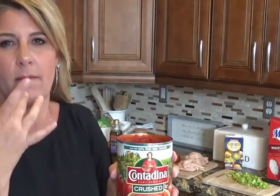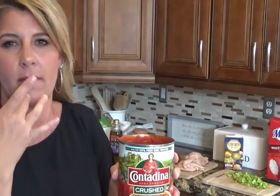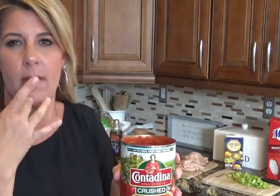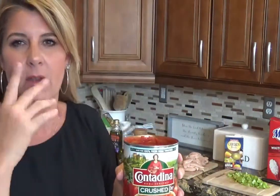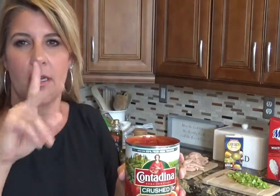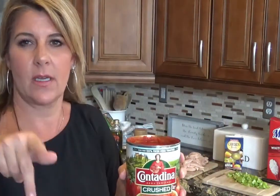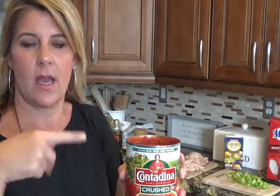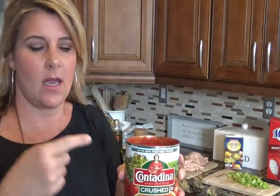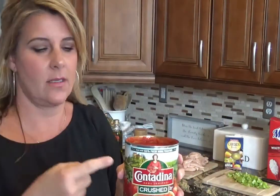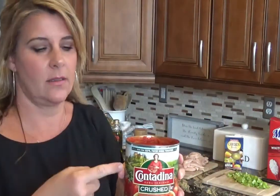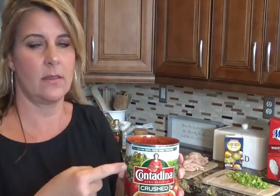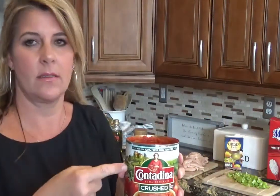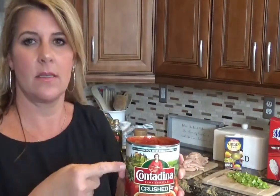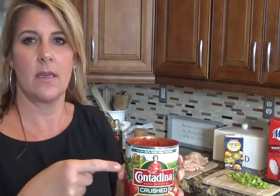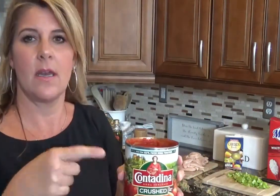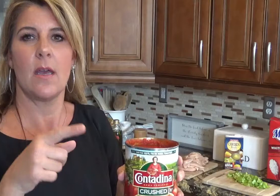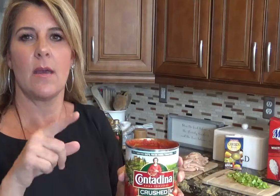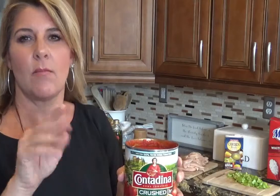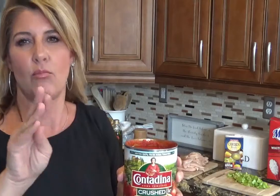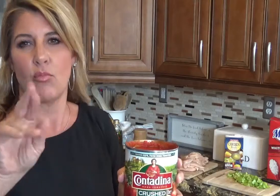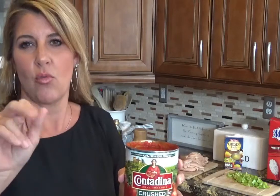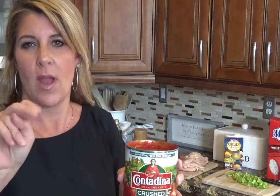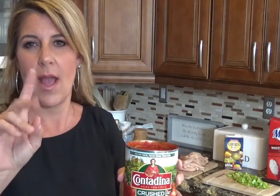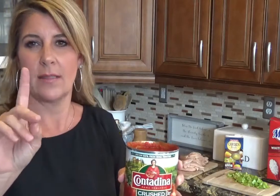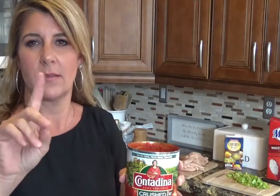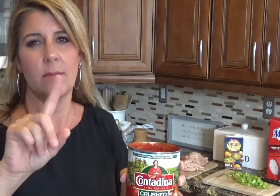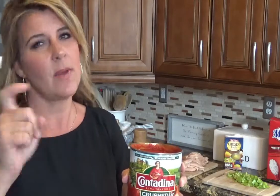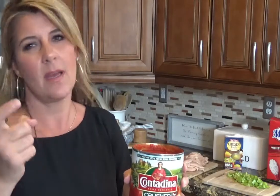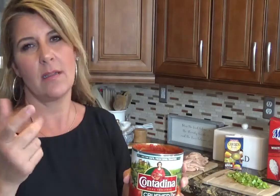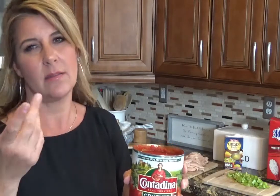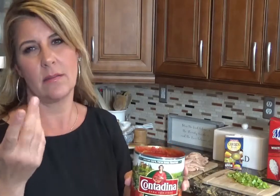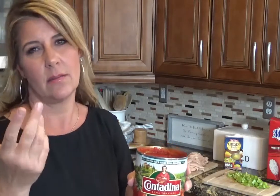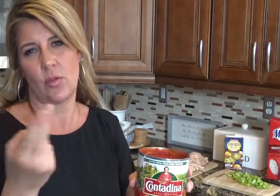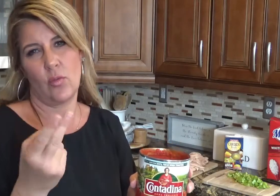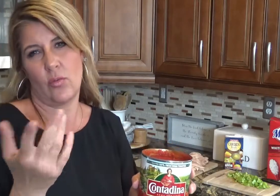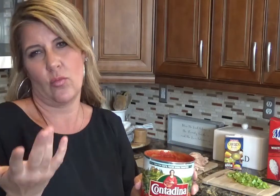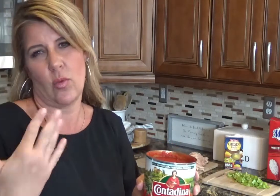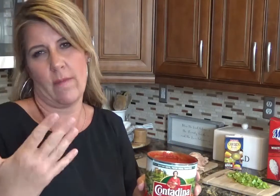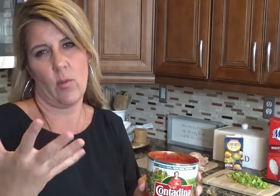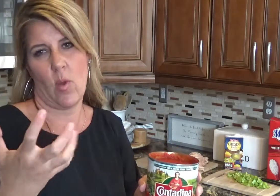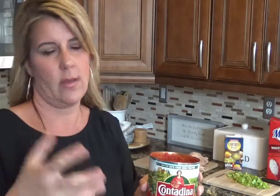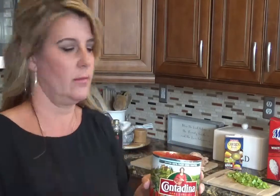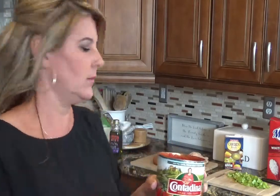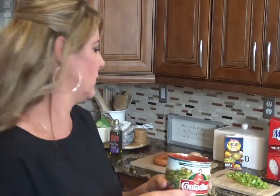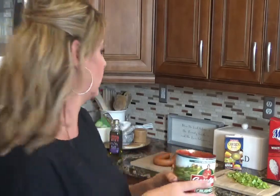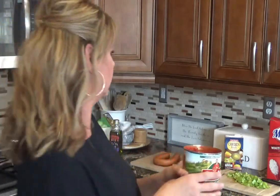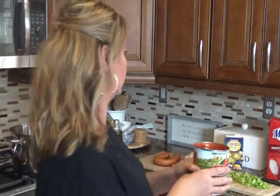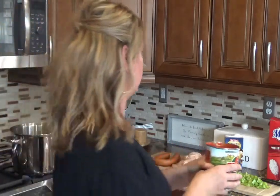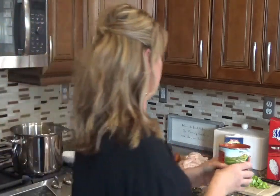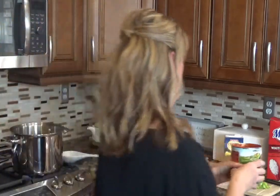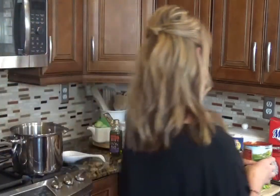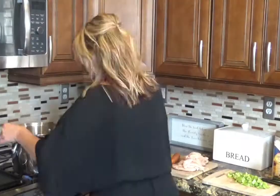This is my favorite brand for crushed tomatoes. Again, you can use whatever you want, but this is just what I